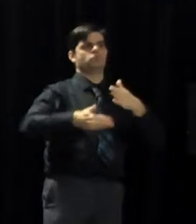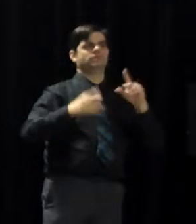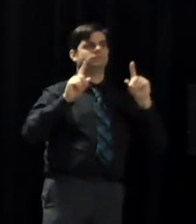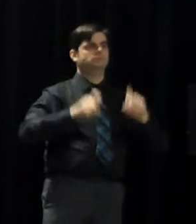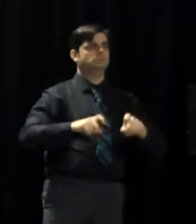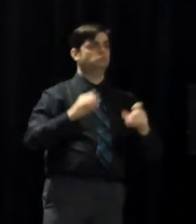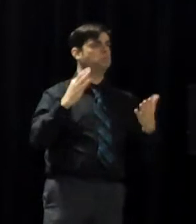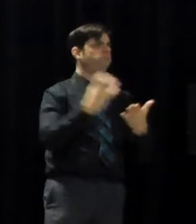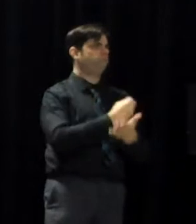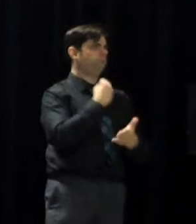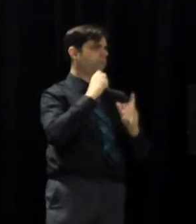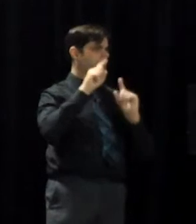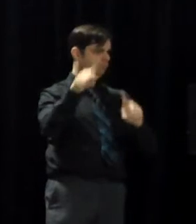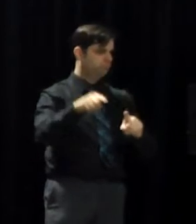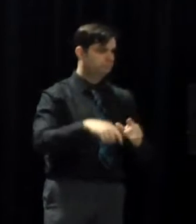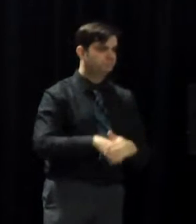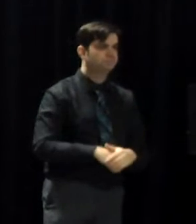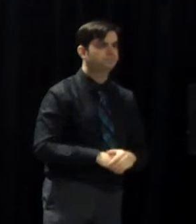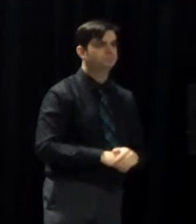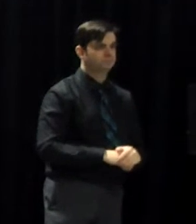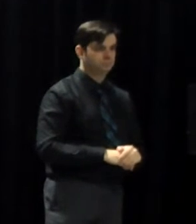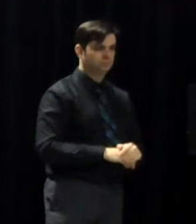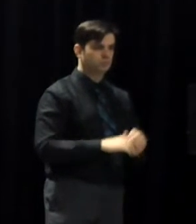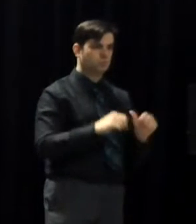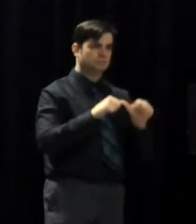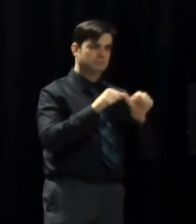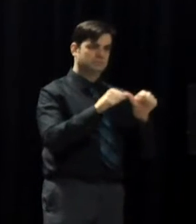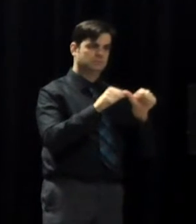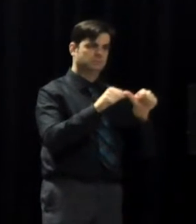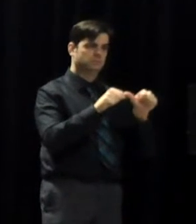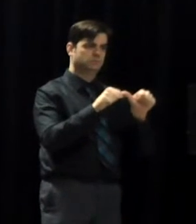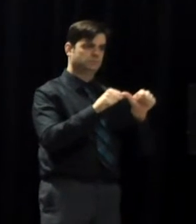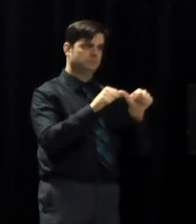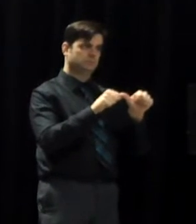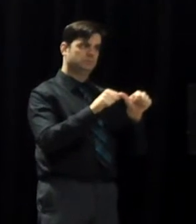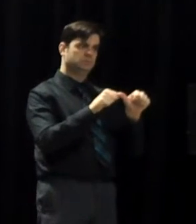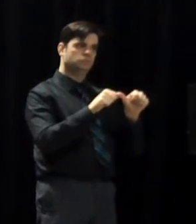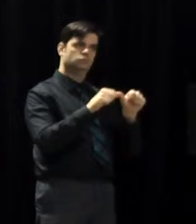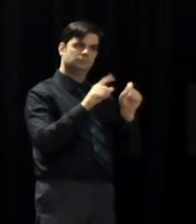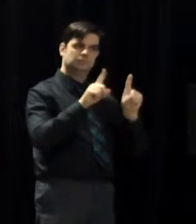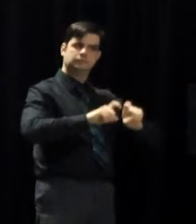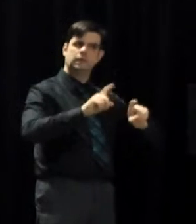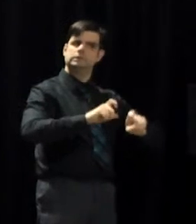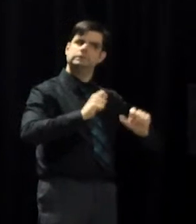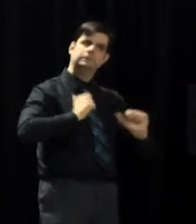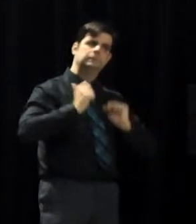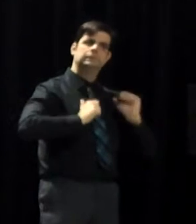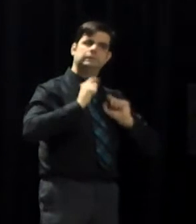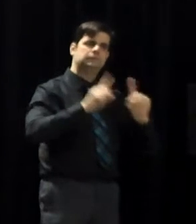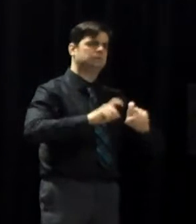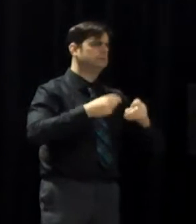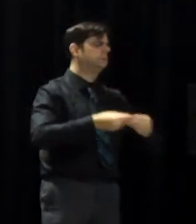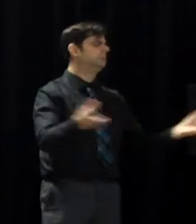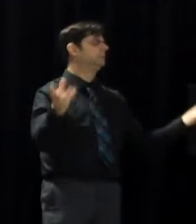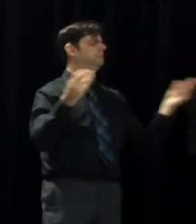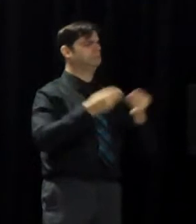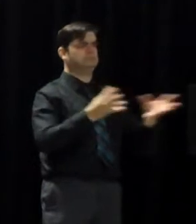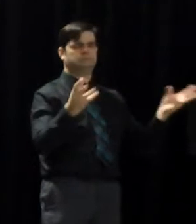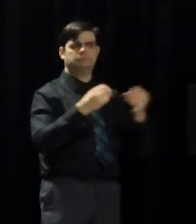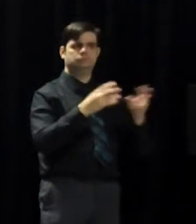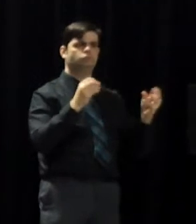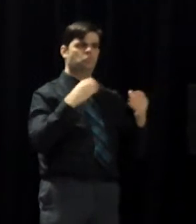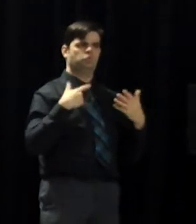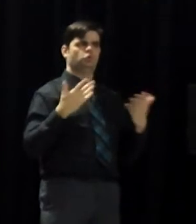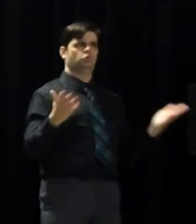that and work to meet those demands. Asymptomatic testing at the On Center, we've had lots of